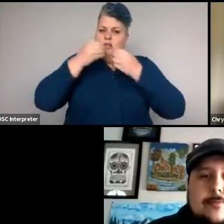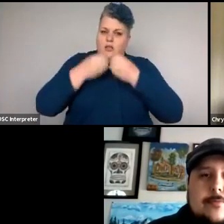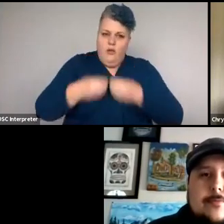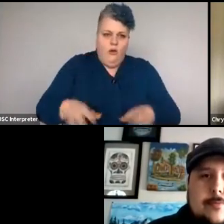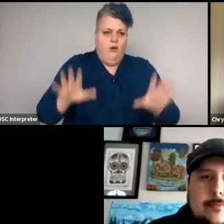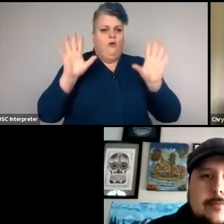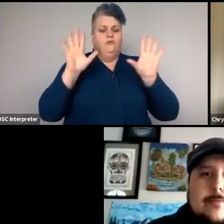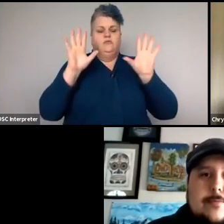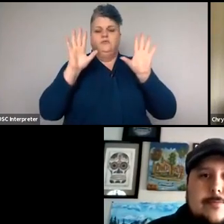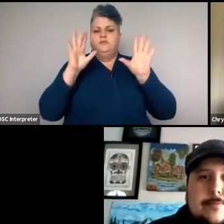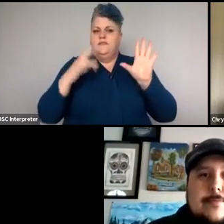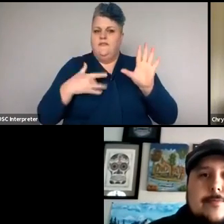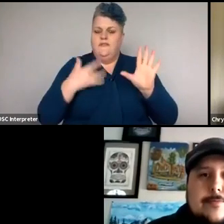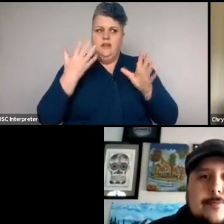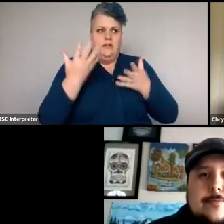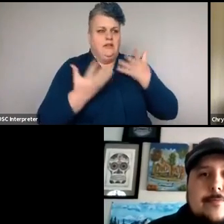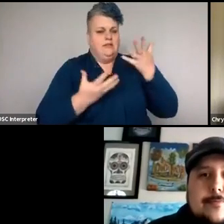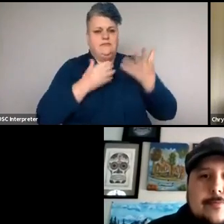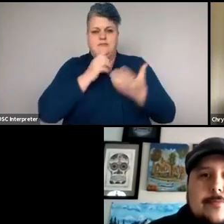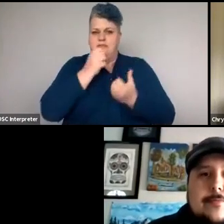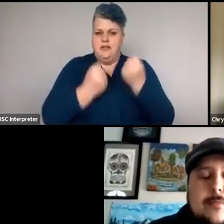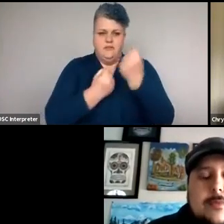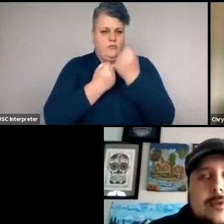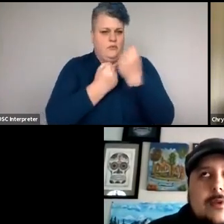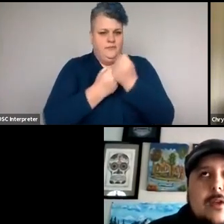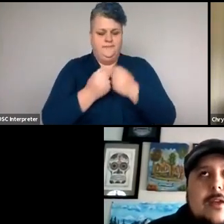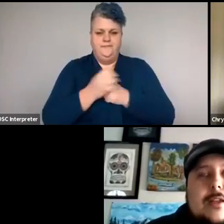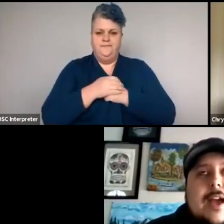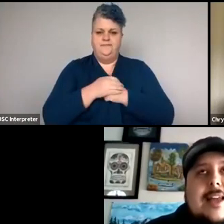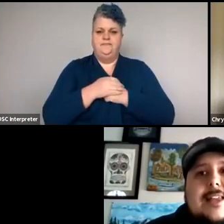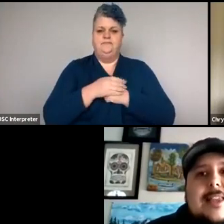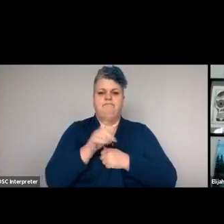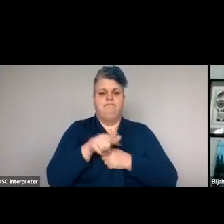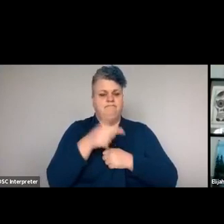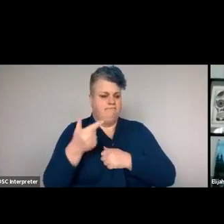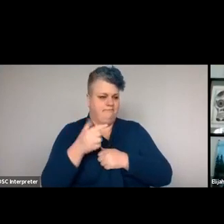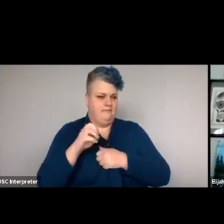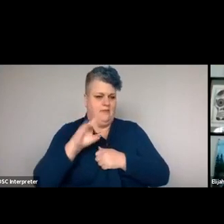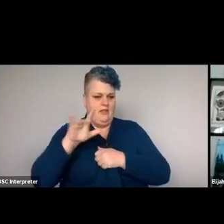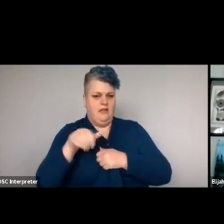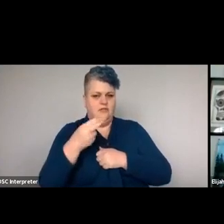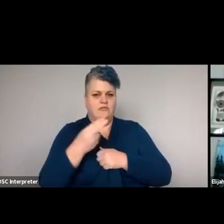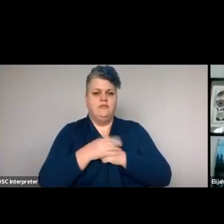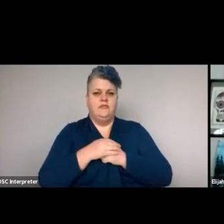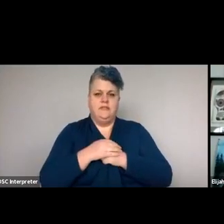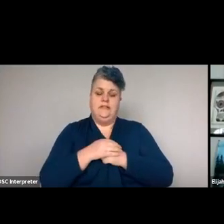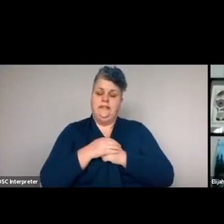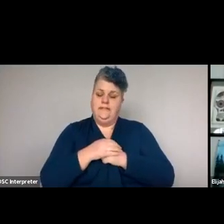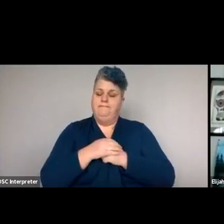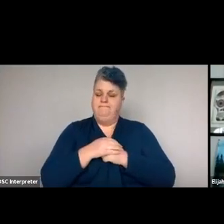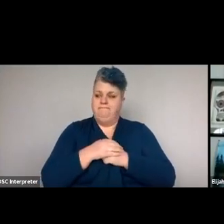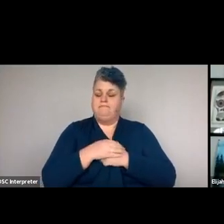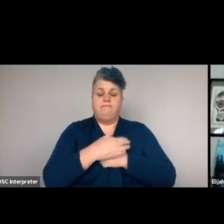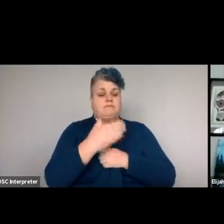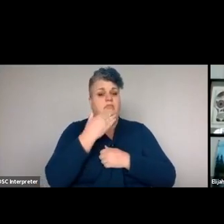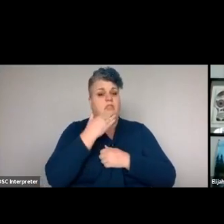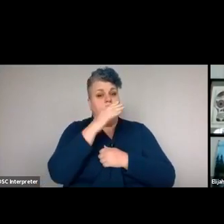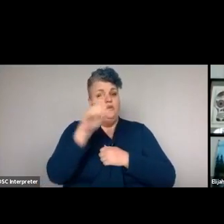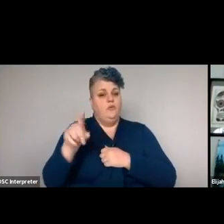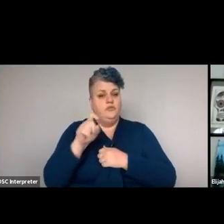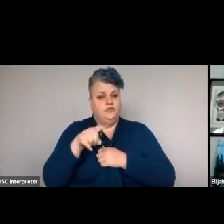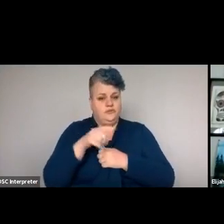and not supported right now? I think that's a very good question.